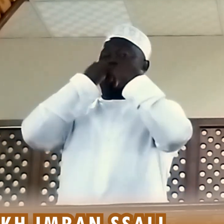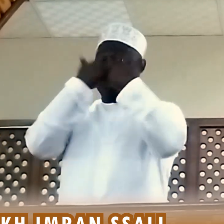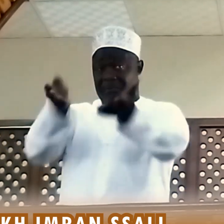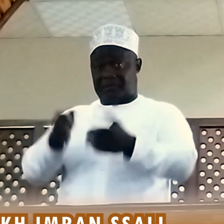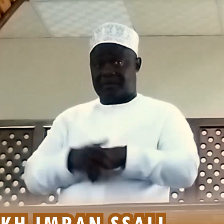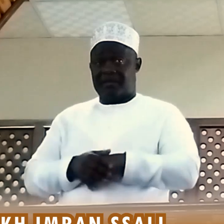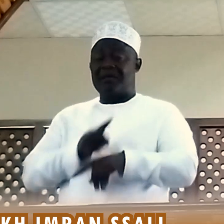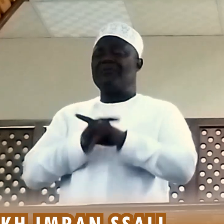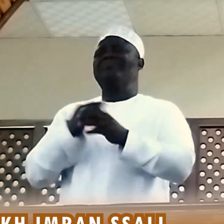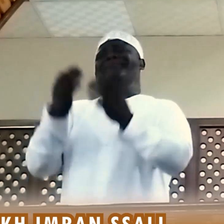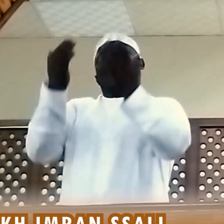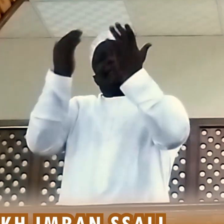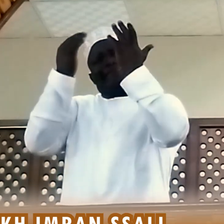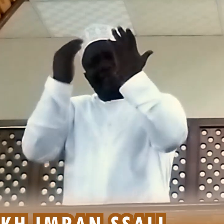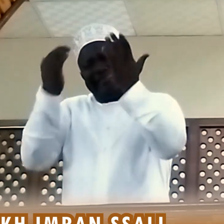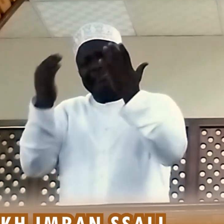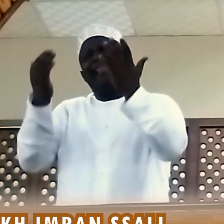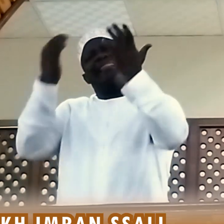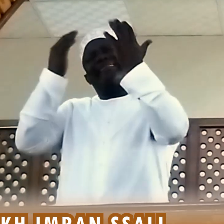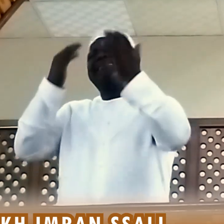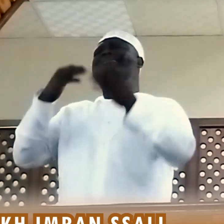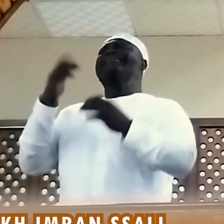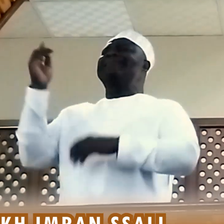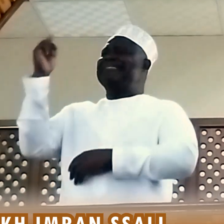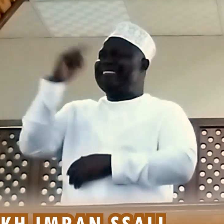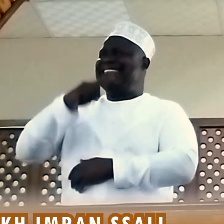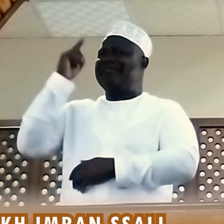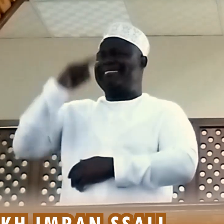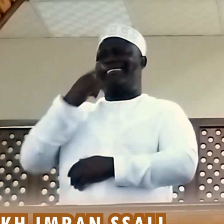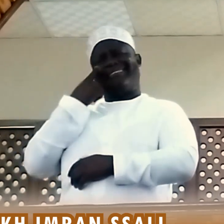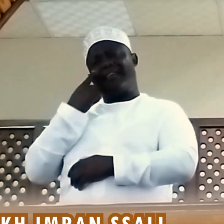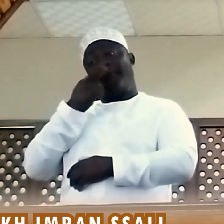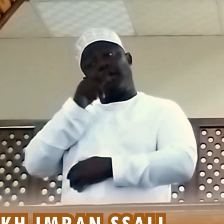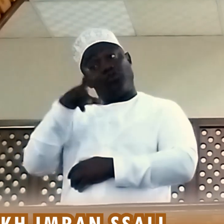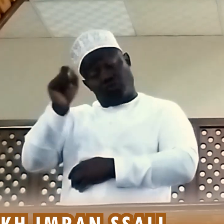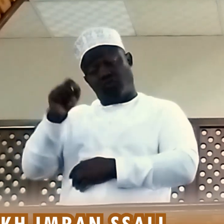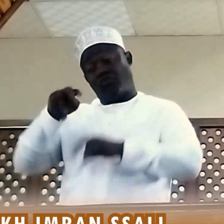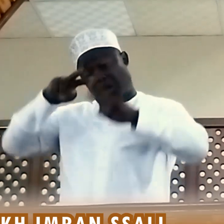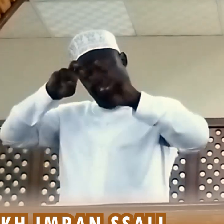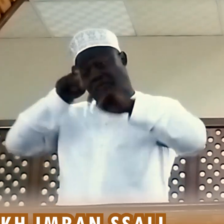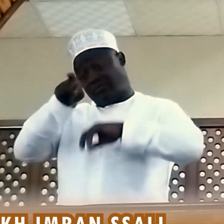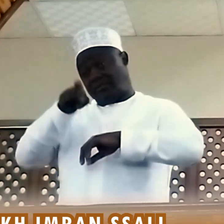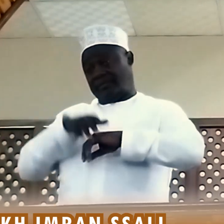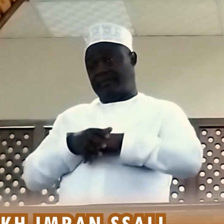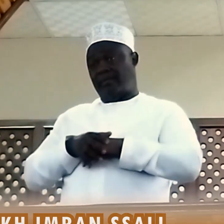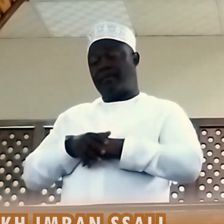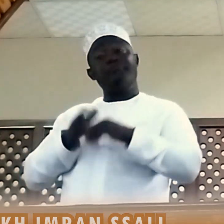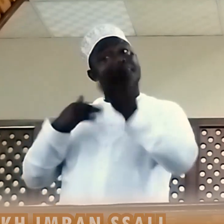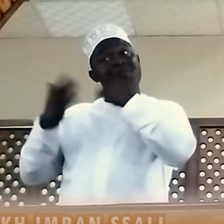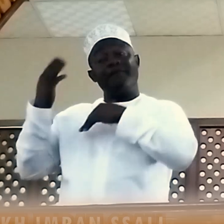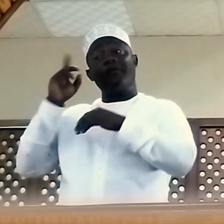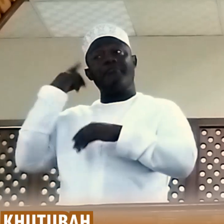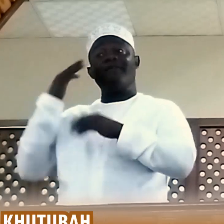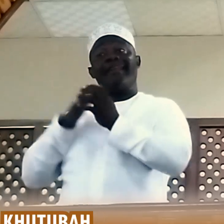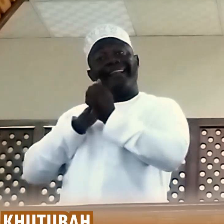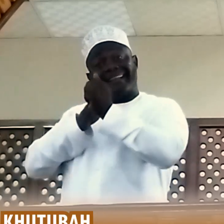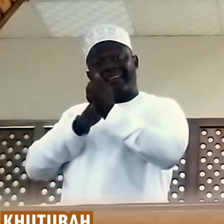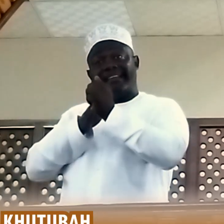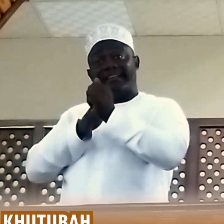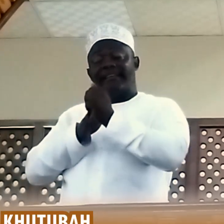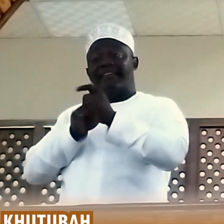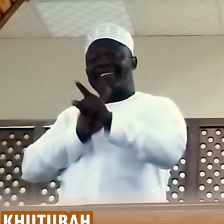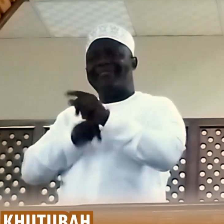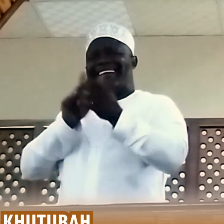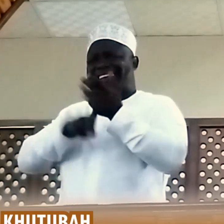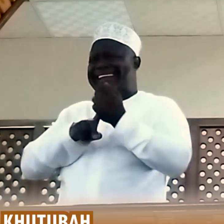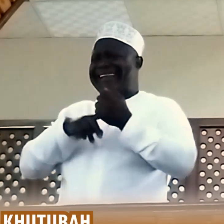Kivula babantu bawanjagaga wallahi nsaba Allah nkyanaggulu weddayo wecheking wayali nkola yabatukulembera bwe